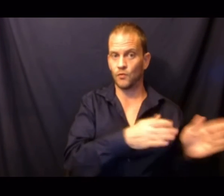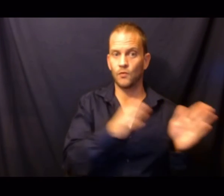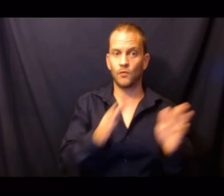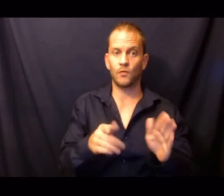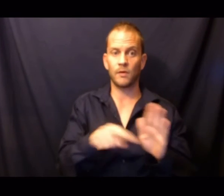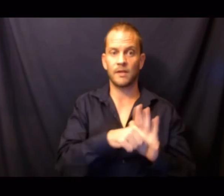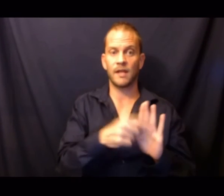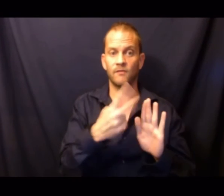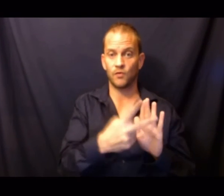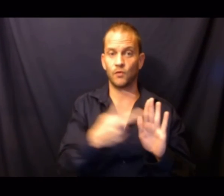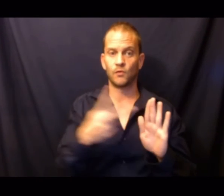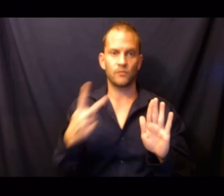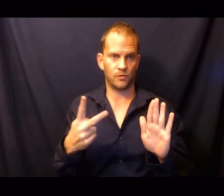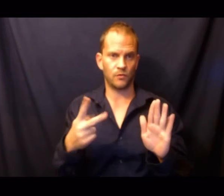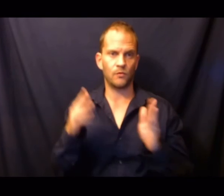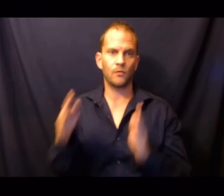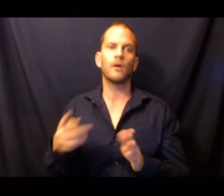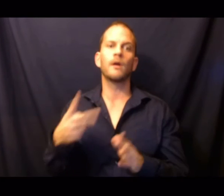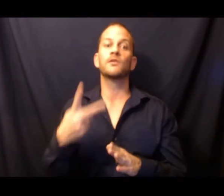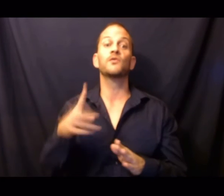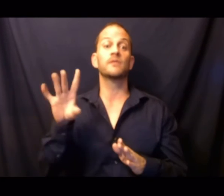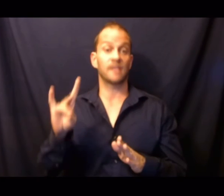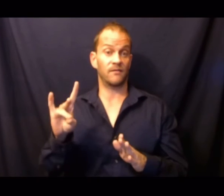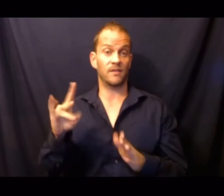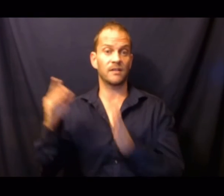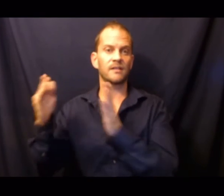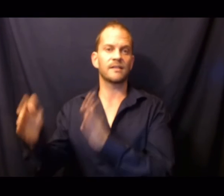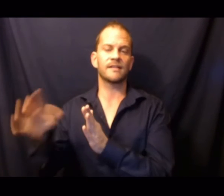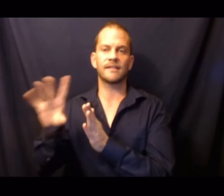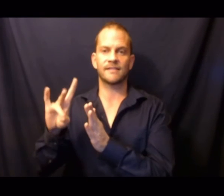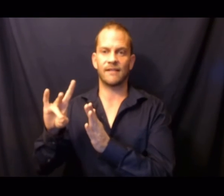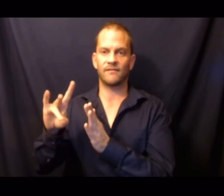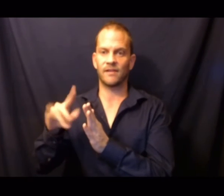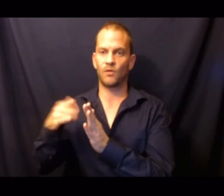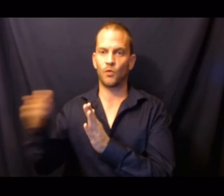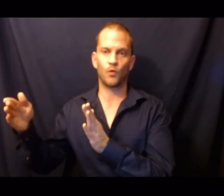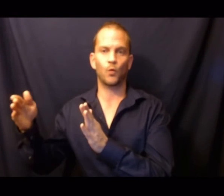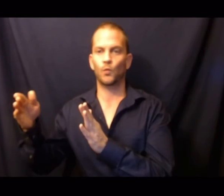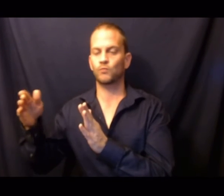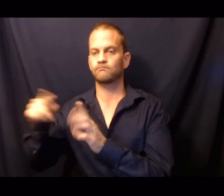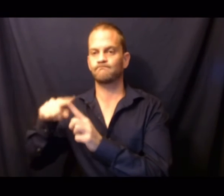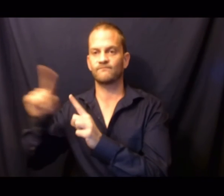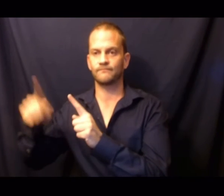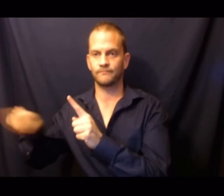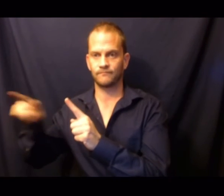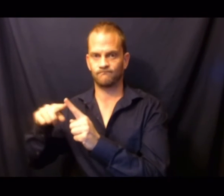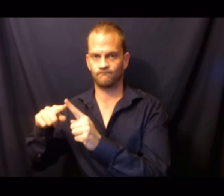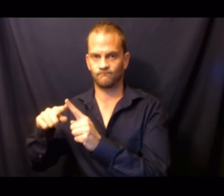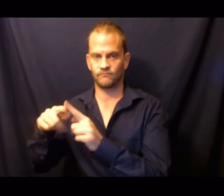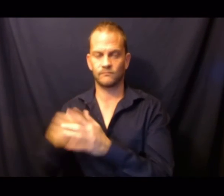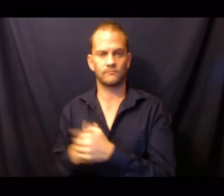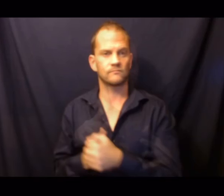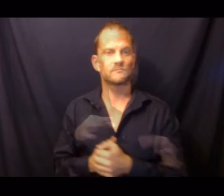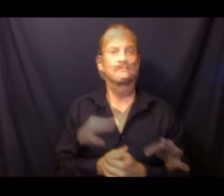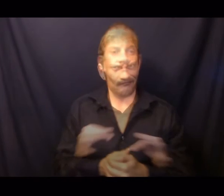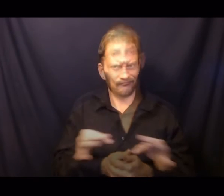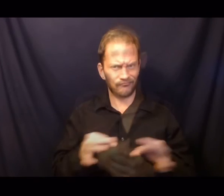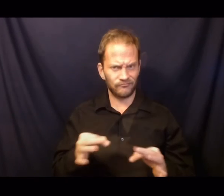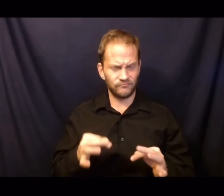the interval from 2 to 7, the interval from 7 to infinity. So of course we do not include the boundary numbers here. Notice that the boundary